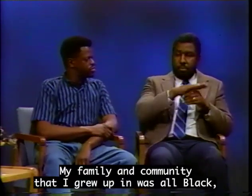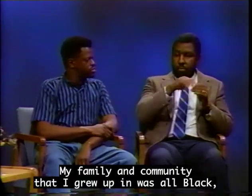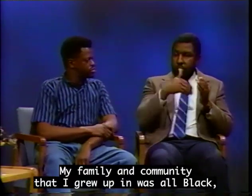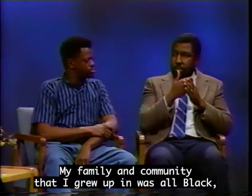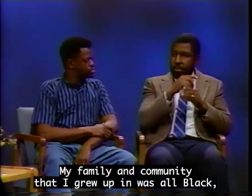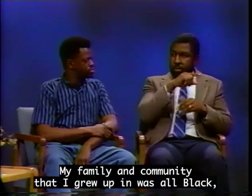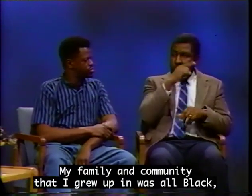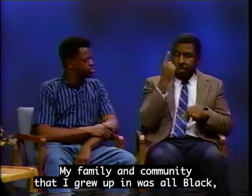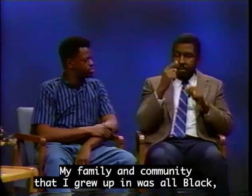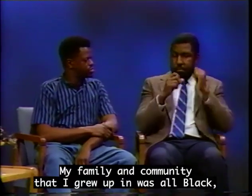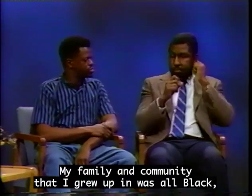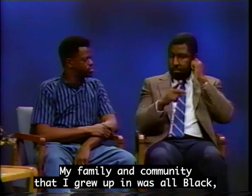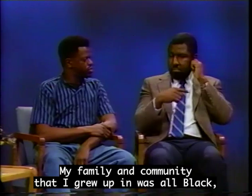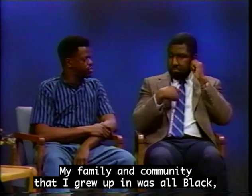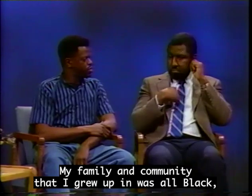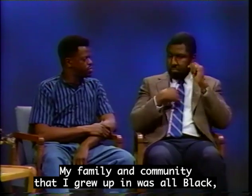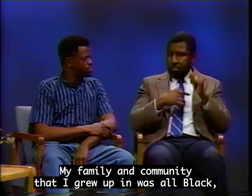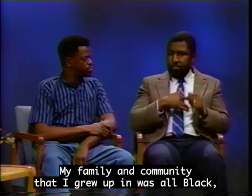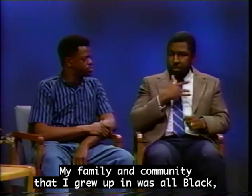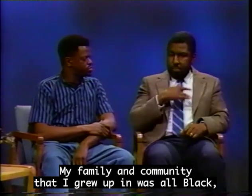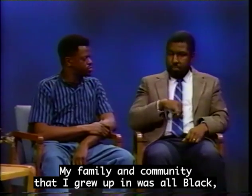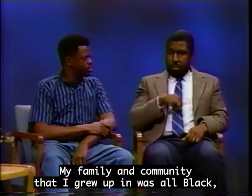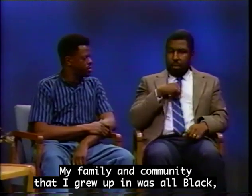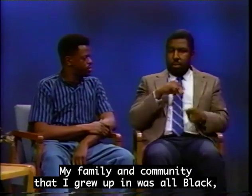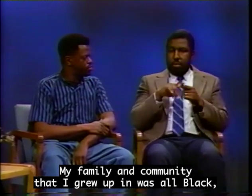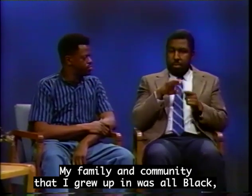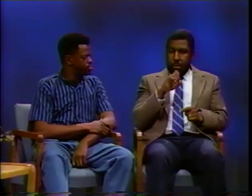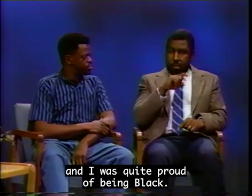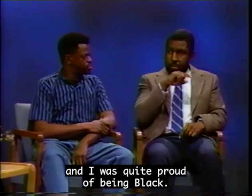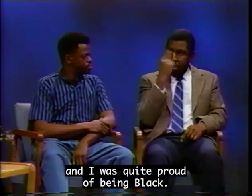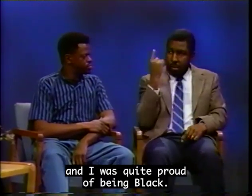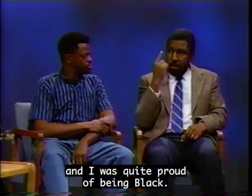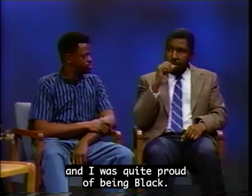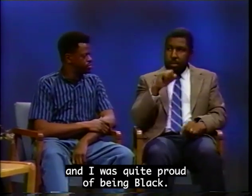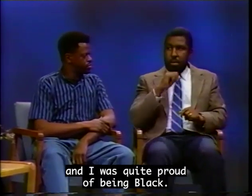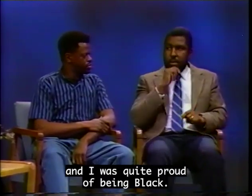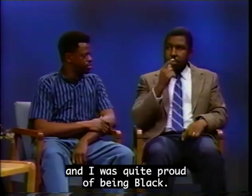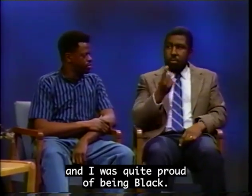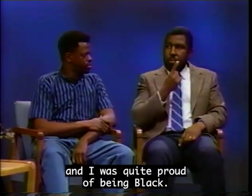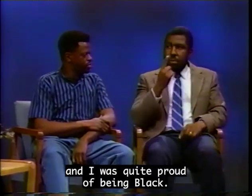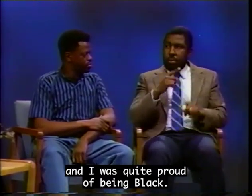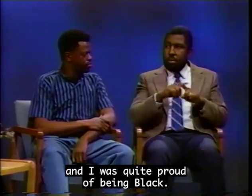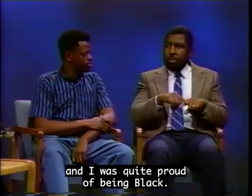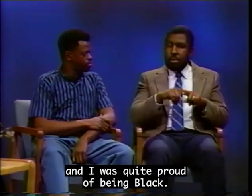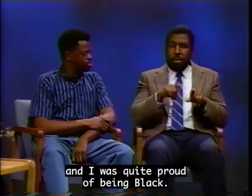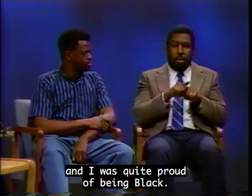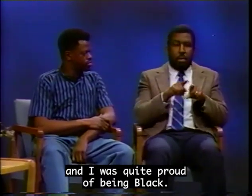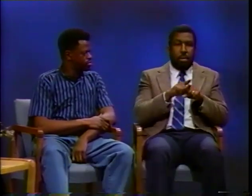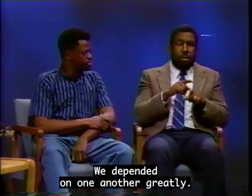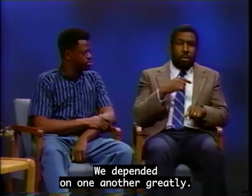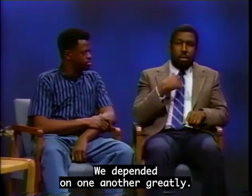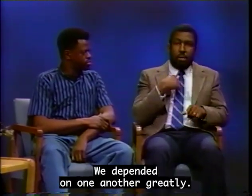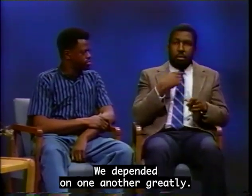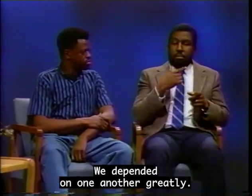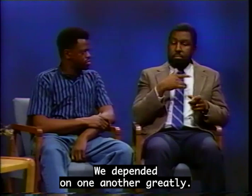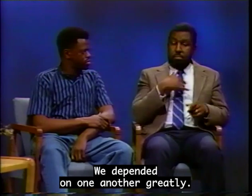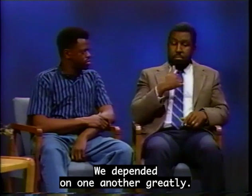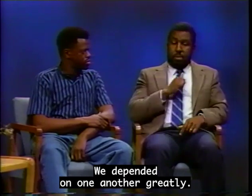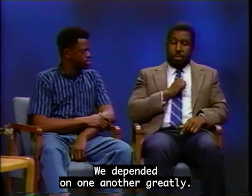My family and community that I grew up in was all black, and I was quite proud of being black. We depended on